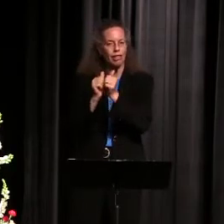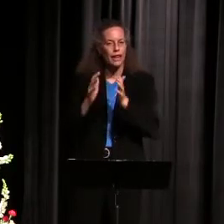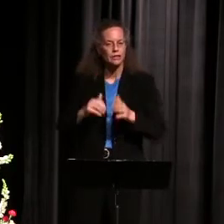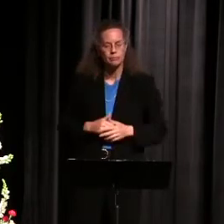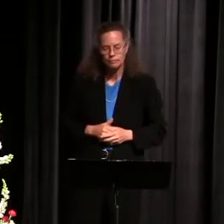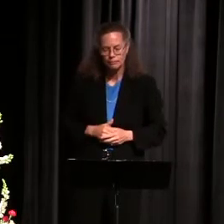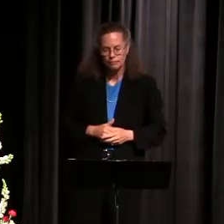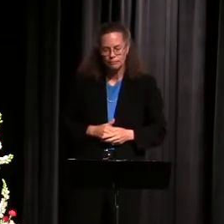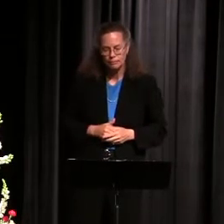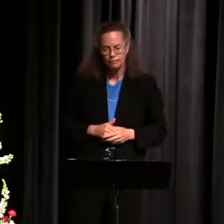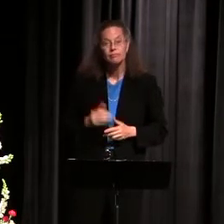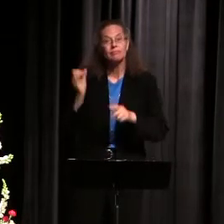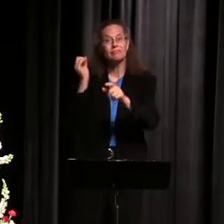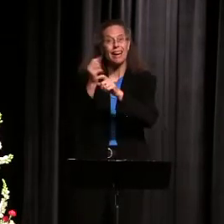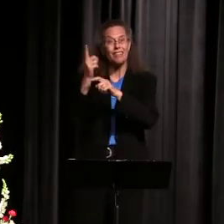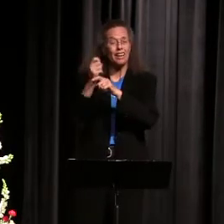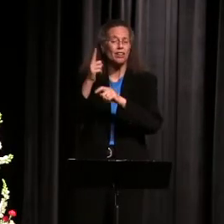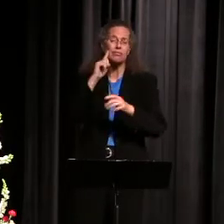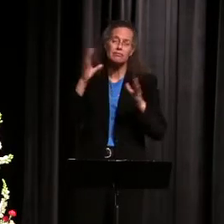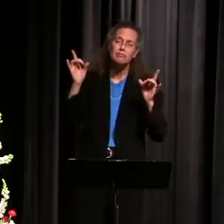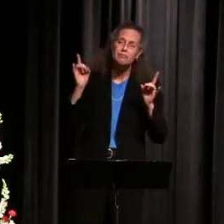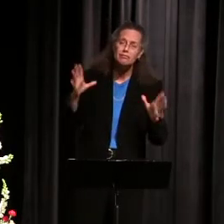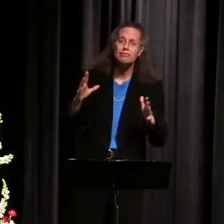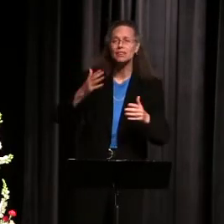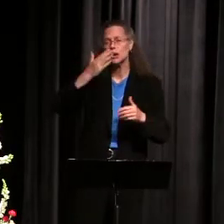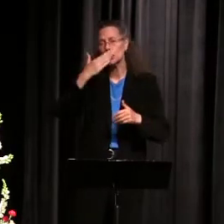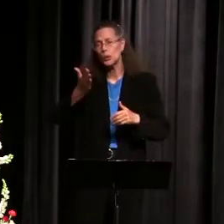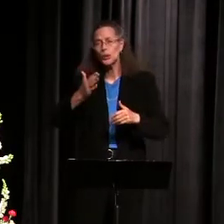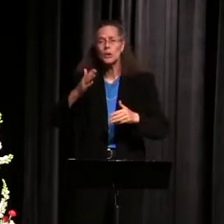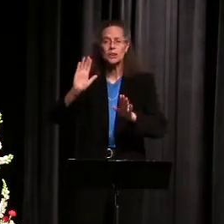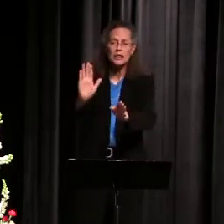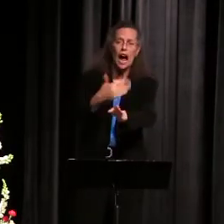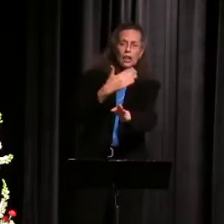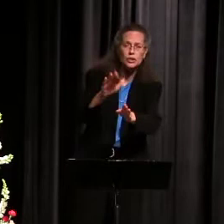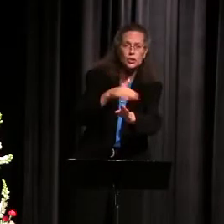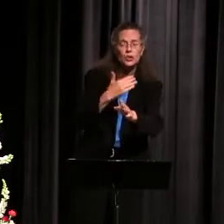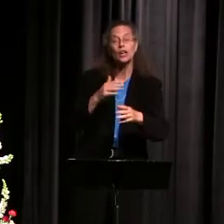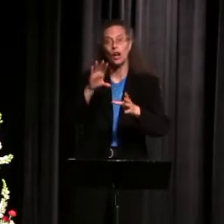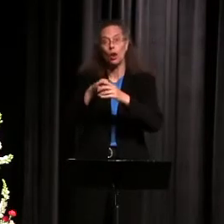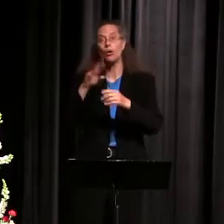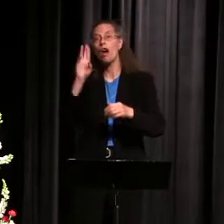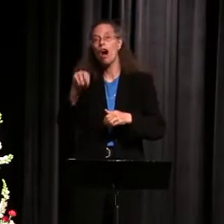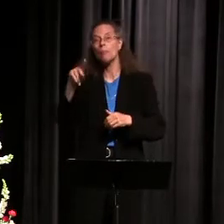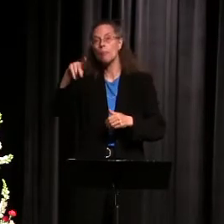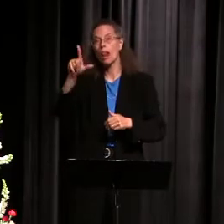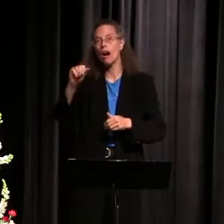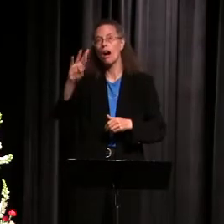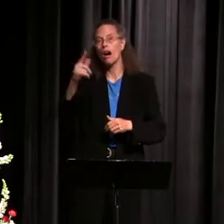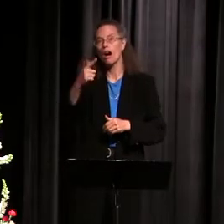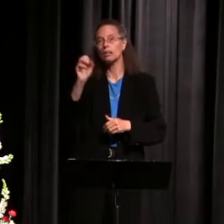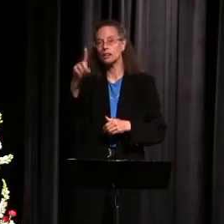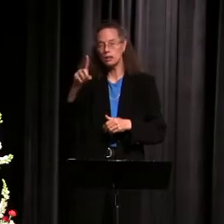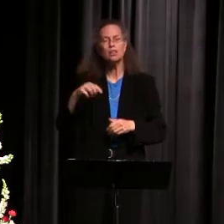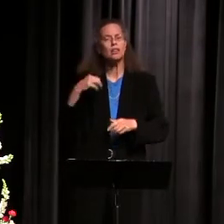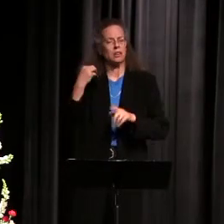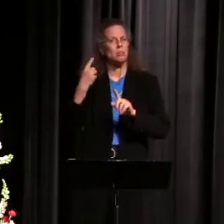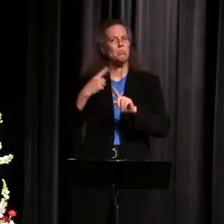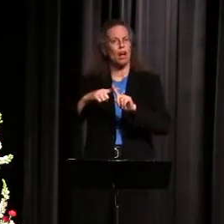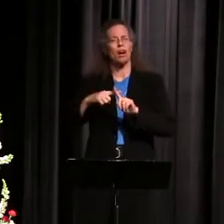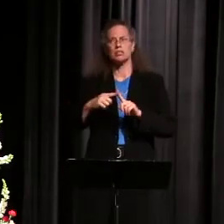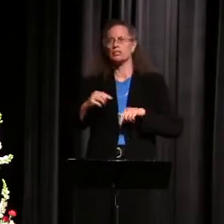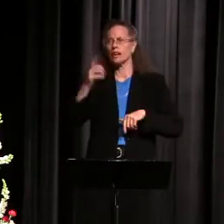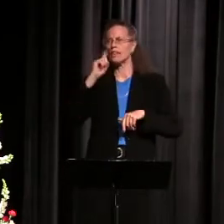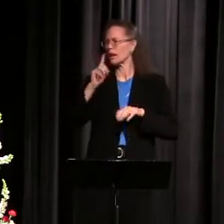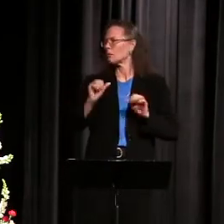Each year, we've had incredible concerts, including Unplugged in prison, amazing musicals and plays, and, quite